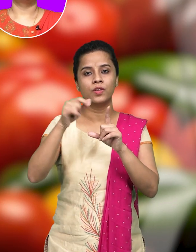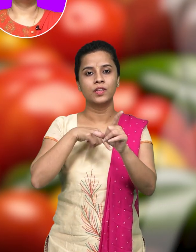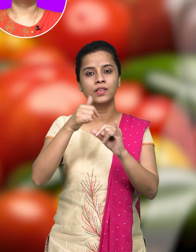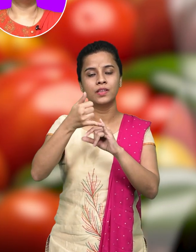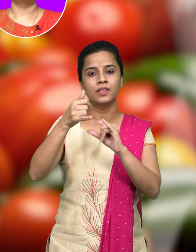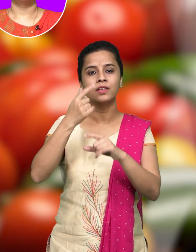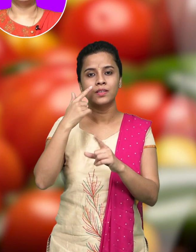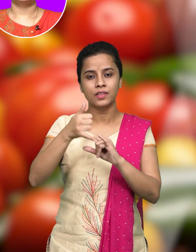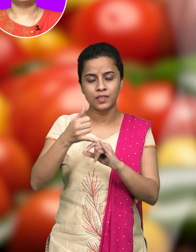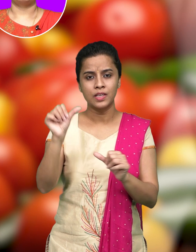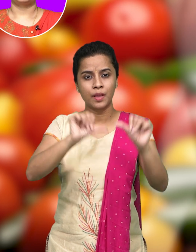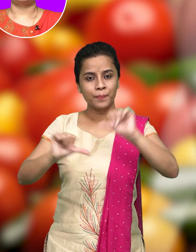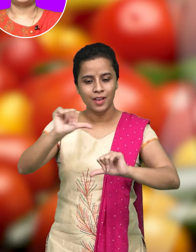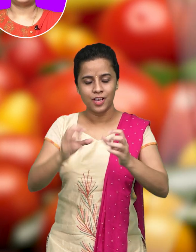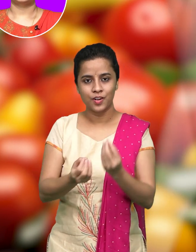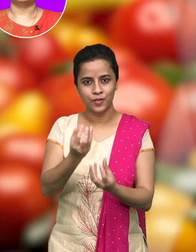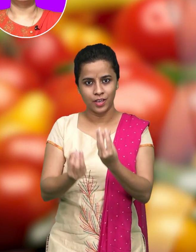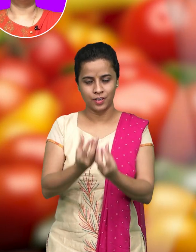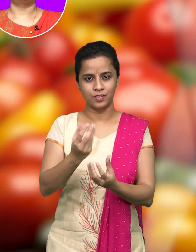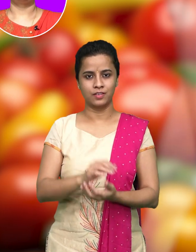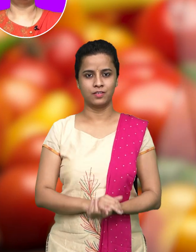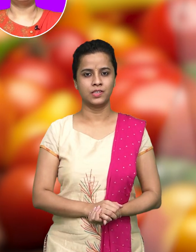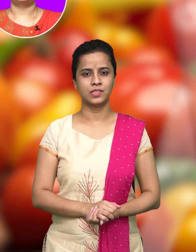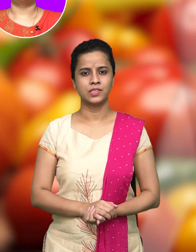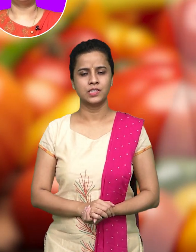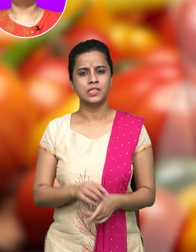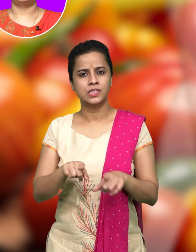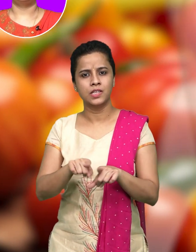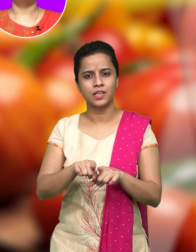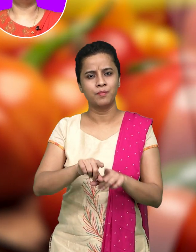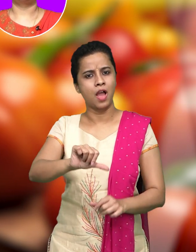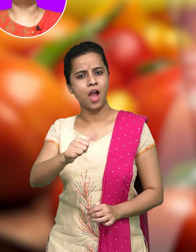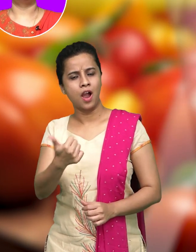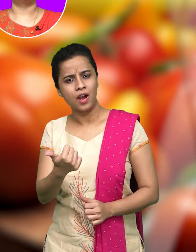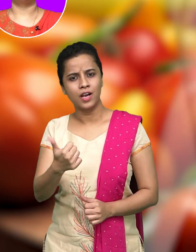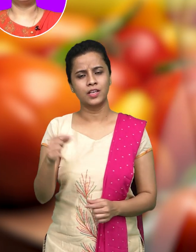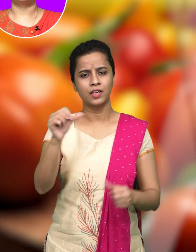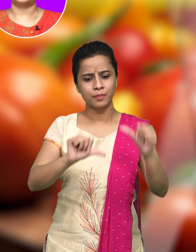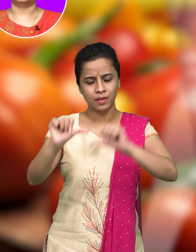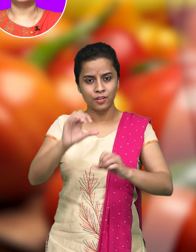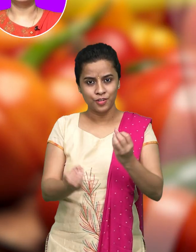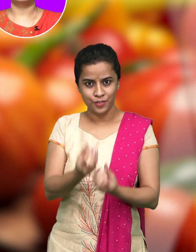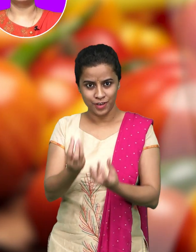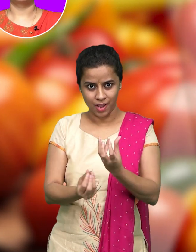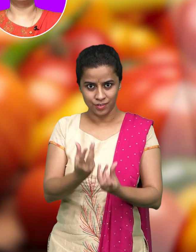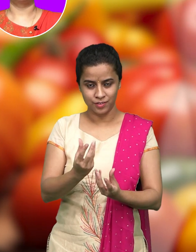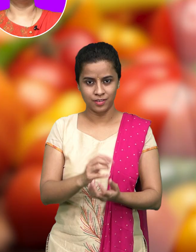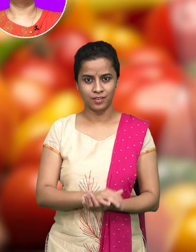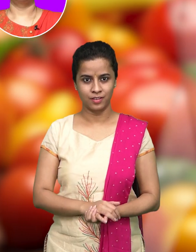Photosynthesis is a chemical reaction. Like in any of the other chemical